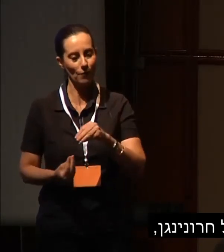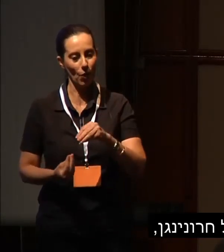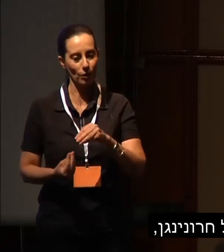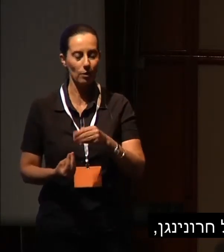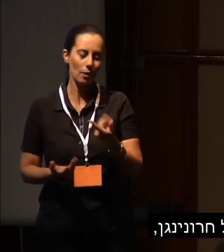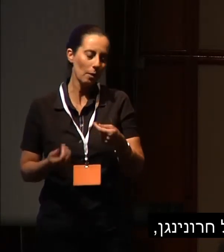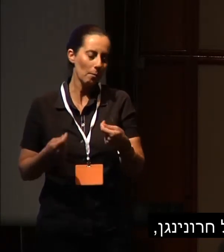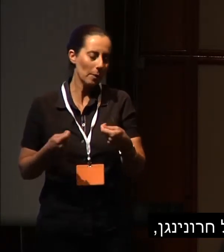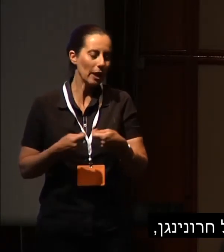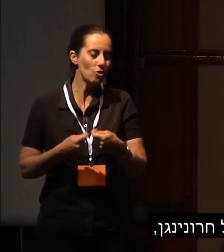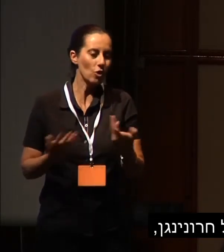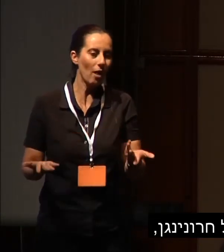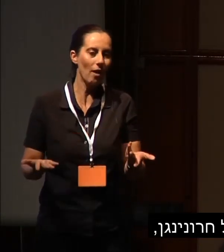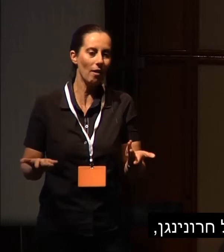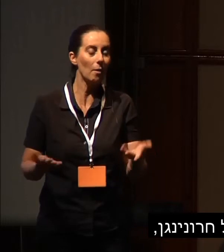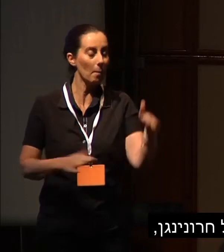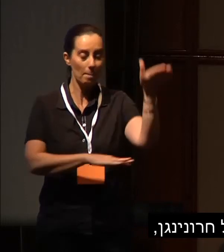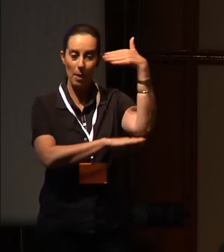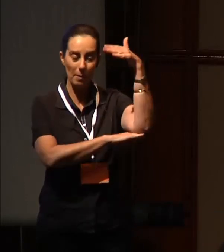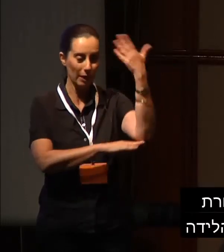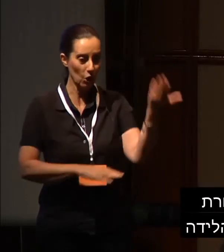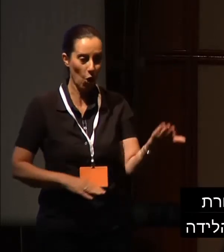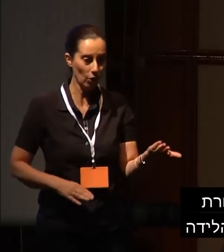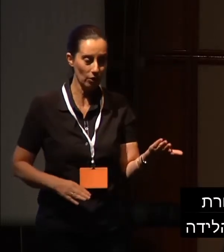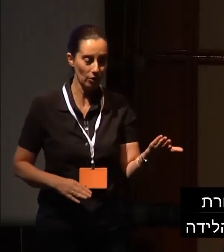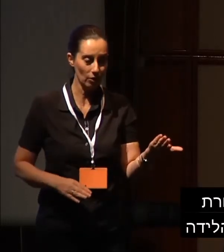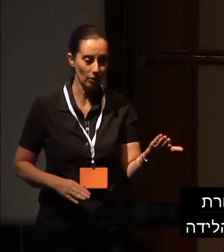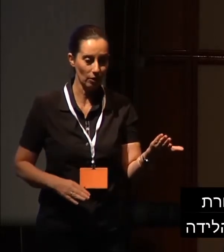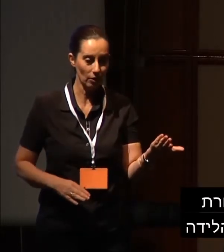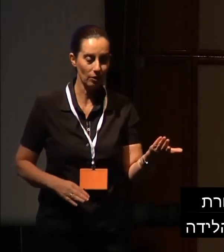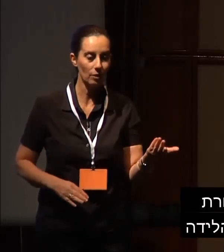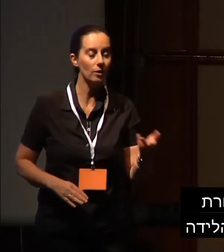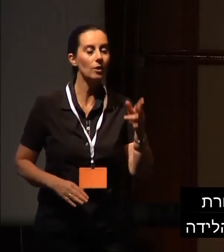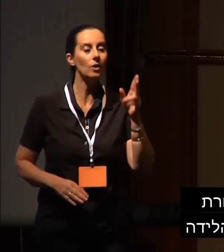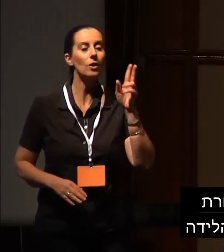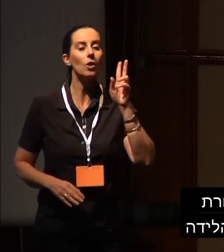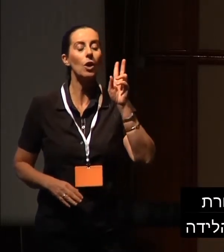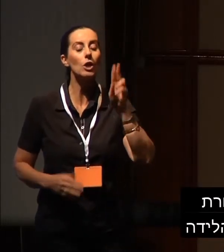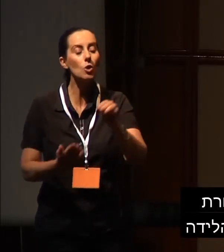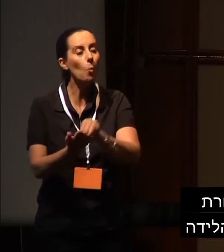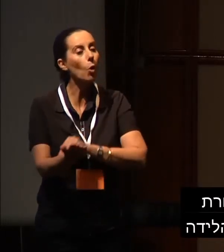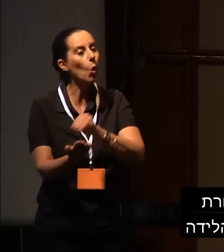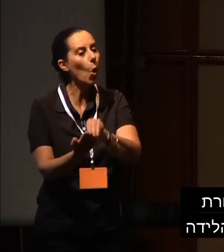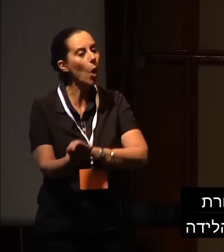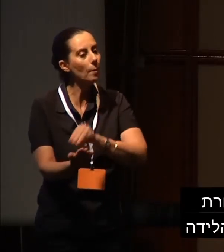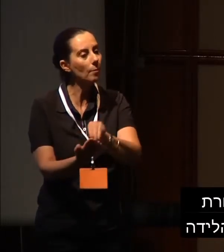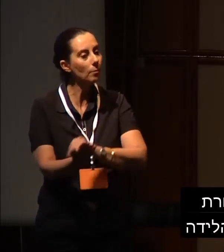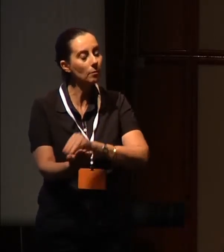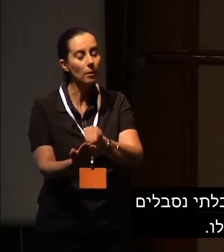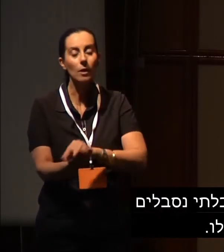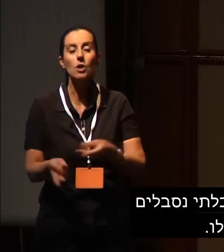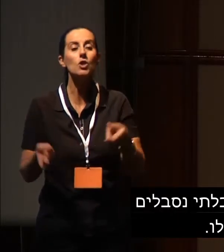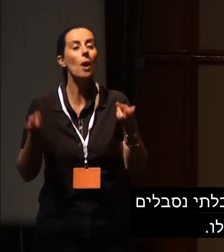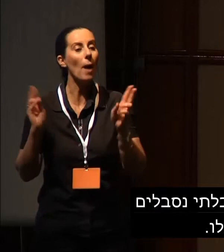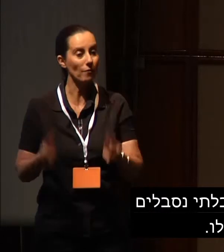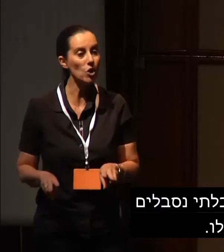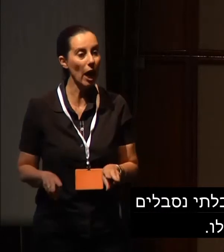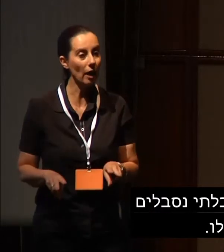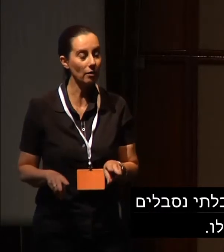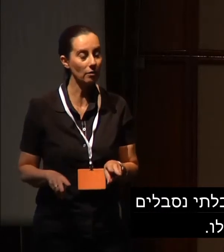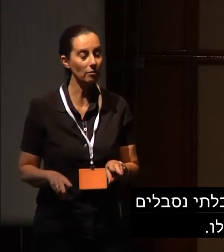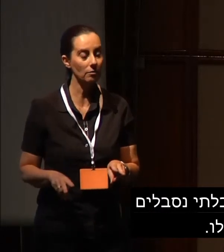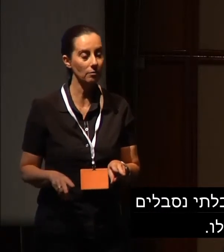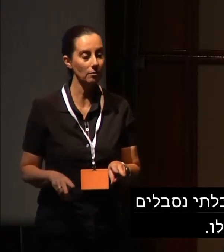with the Netherlands, you've got like what's called the Groningen Protocol, which is basic legislation allowing for termination of life postnatally if the child will